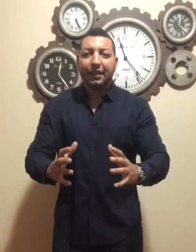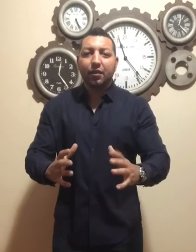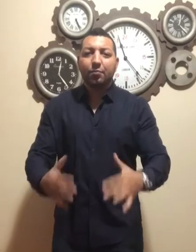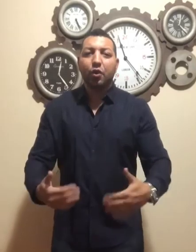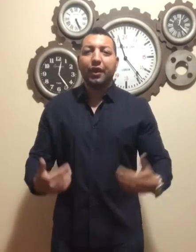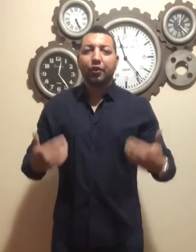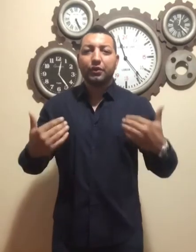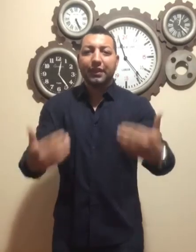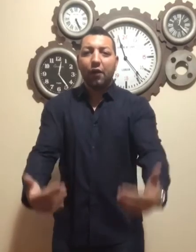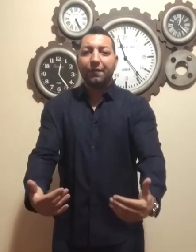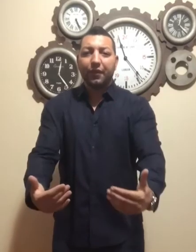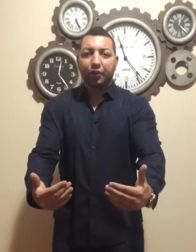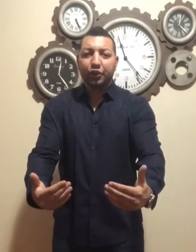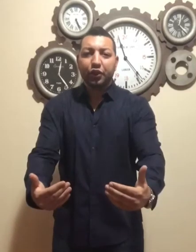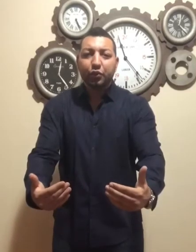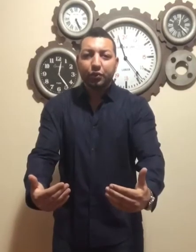empathizing, putting yourself in their shoes,